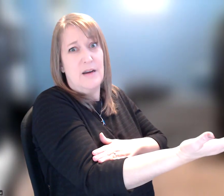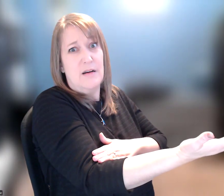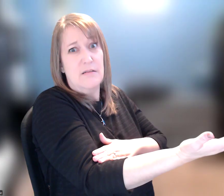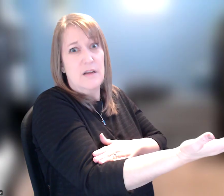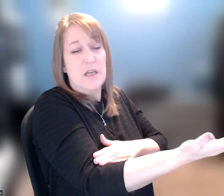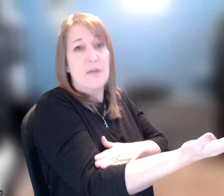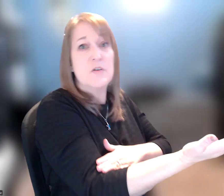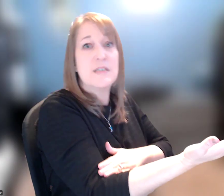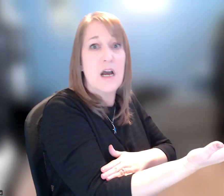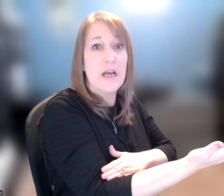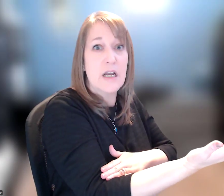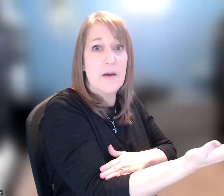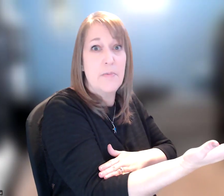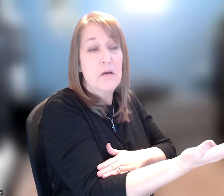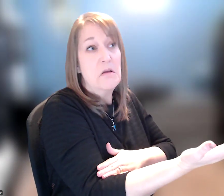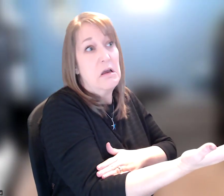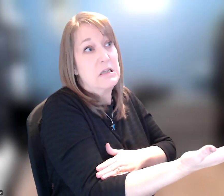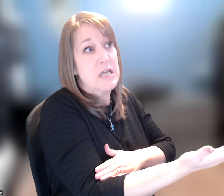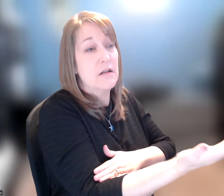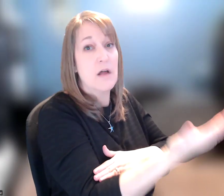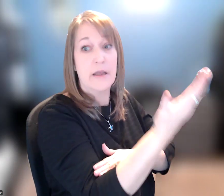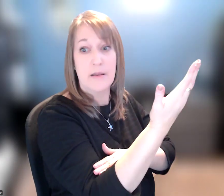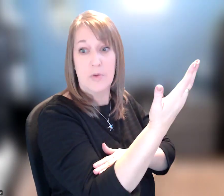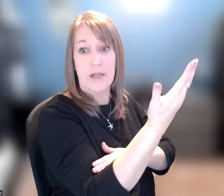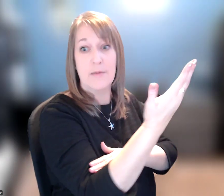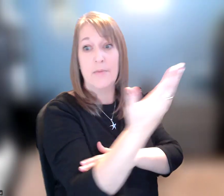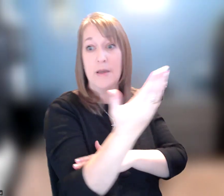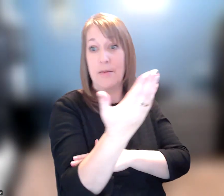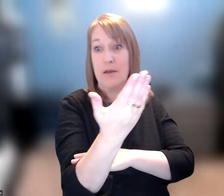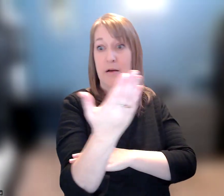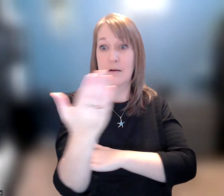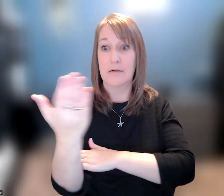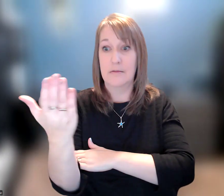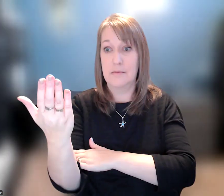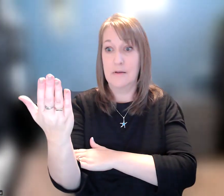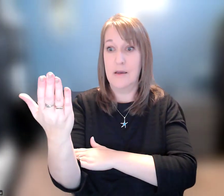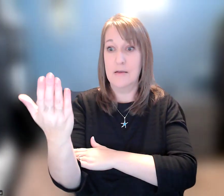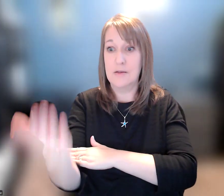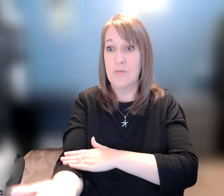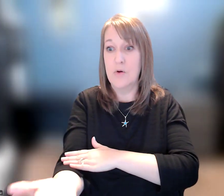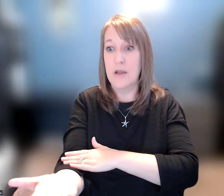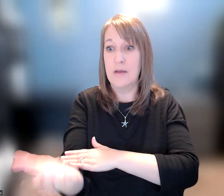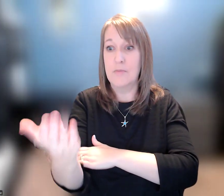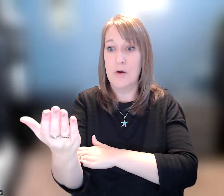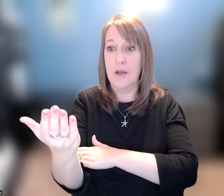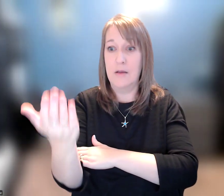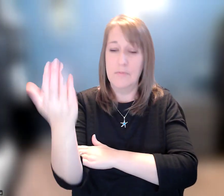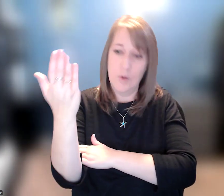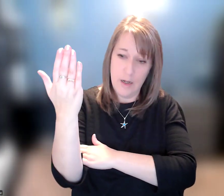here. If you say, I got up at 10 o'clock in the morning, it might be up here. Okay, so morning, morning,